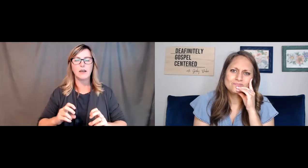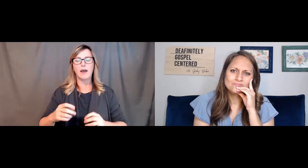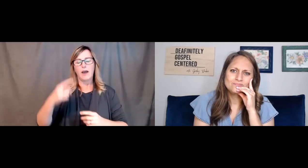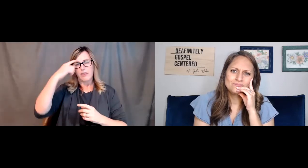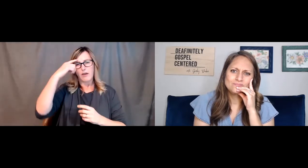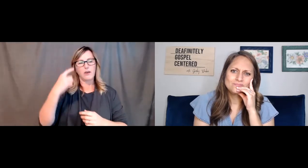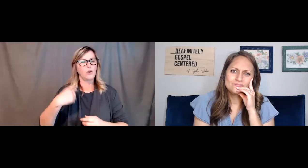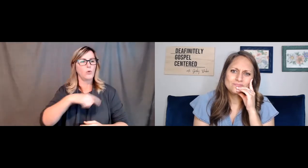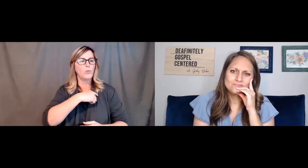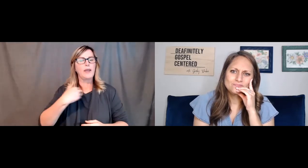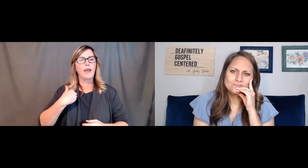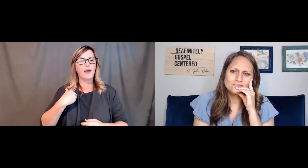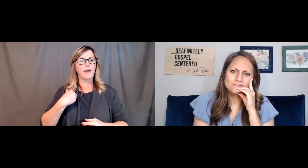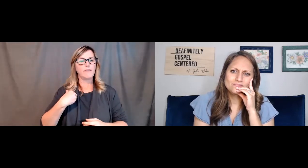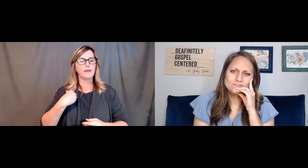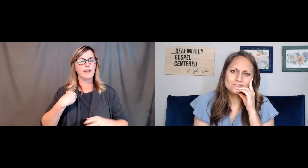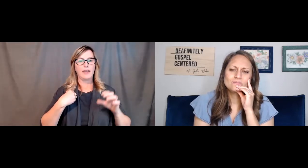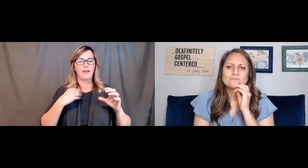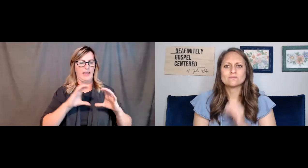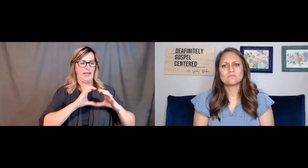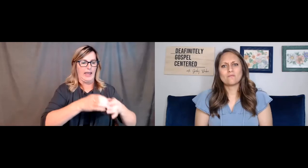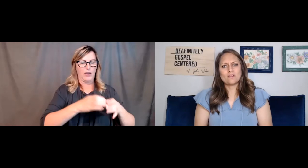So I really started to do some thinking.